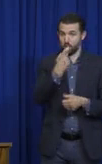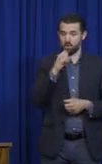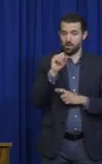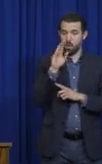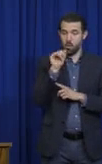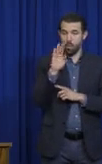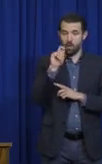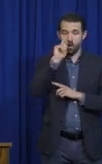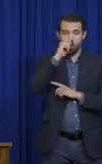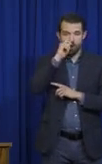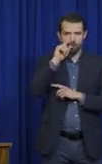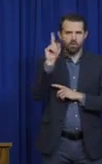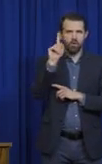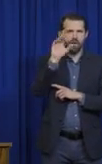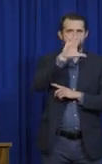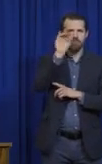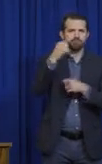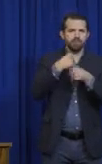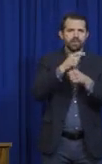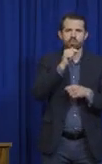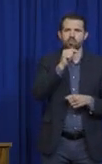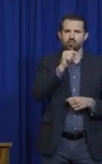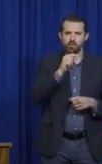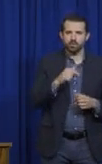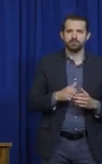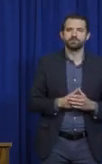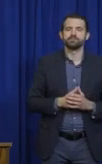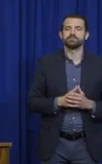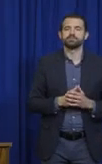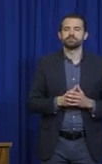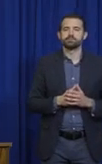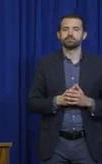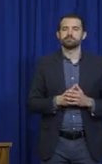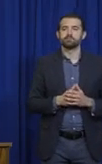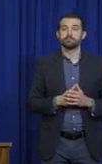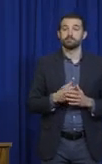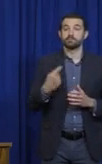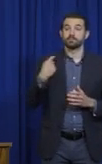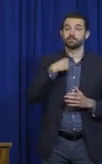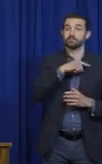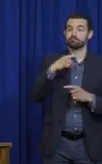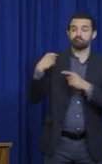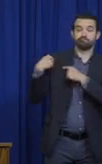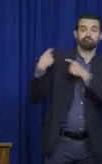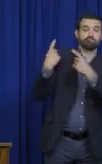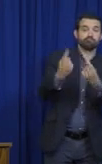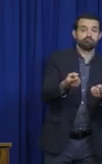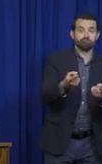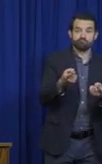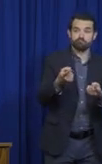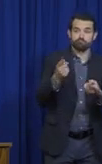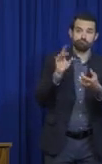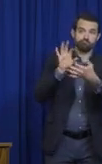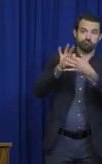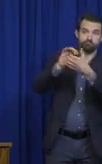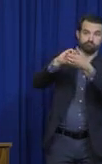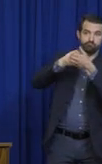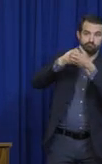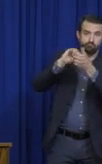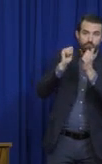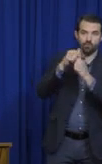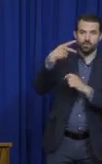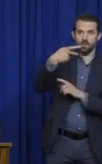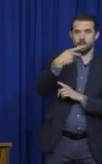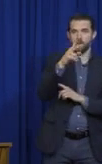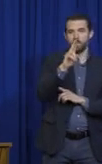those. You know, Patrick, we've had a long-standing relationship with Puritan. We've spoken with them multiple